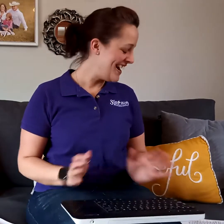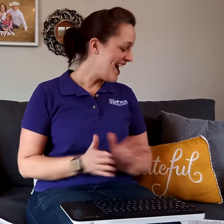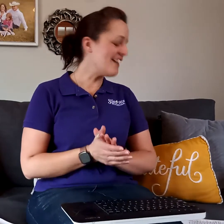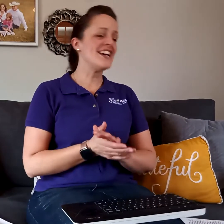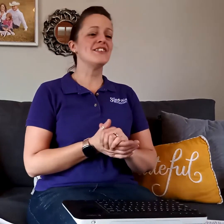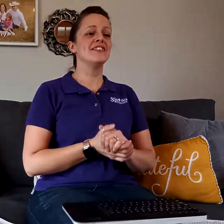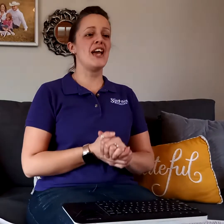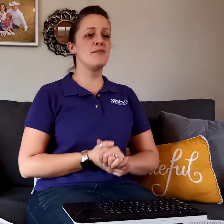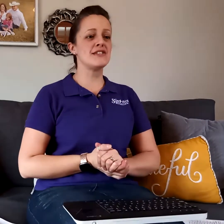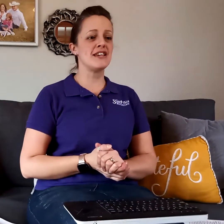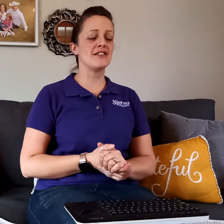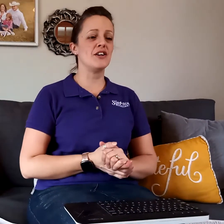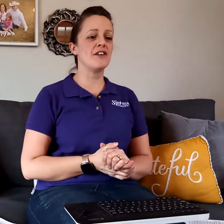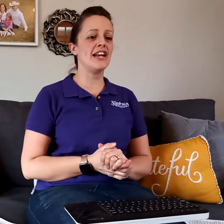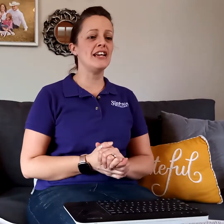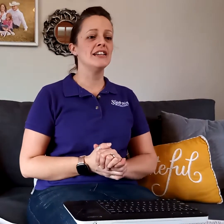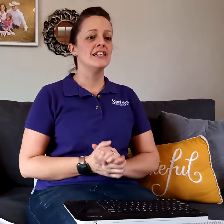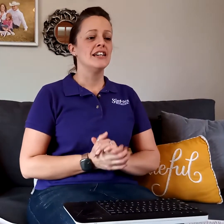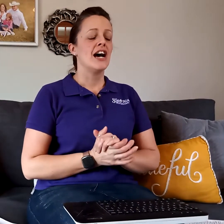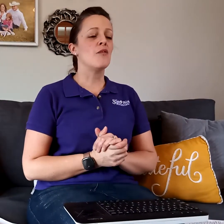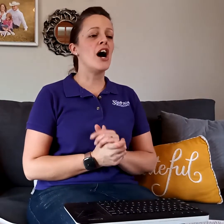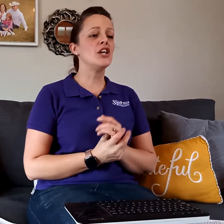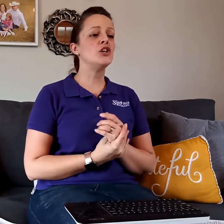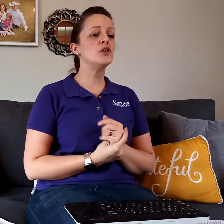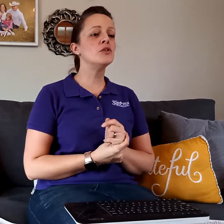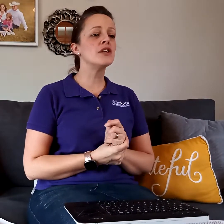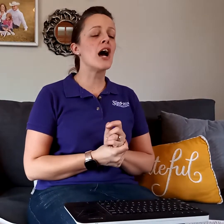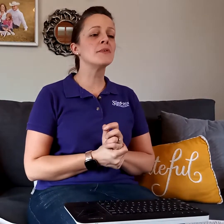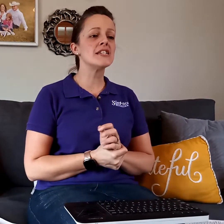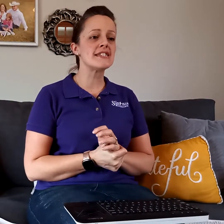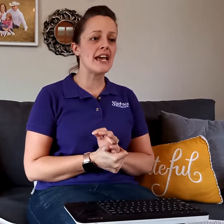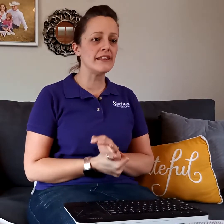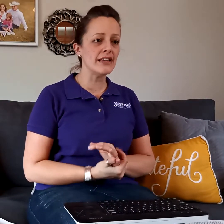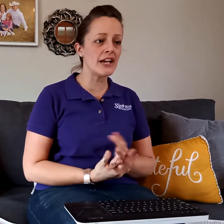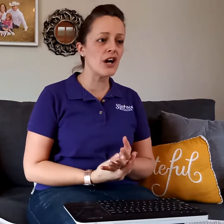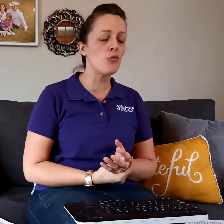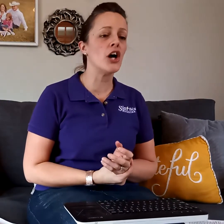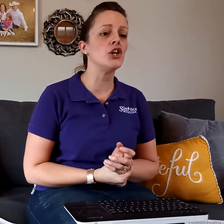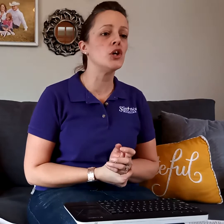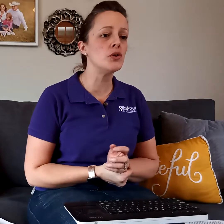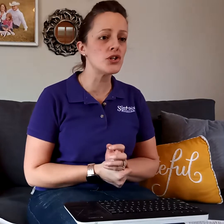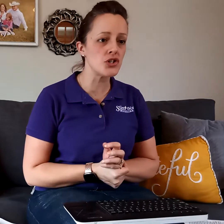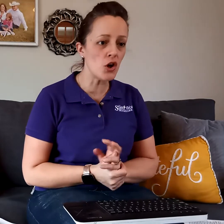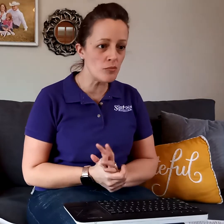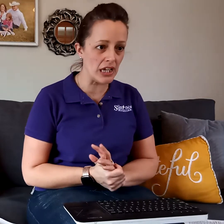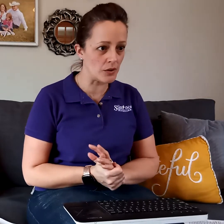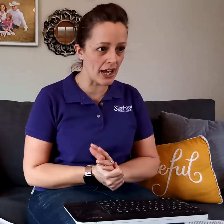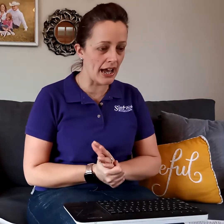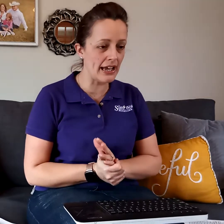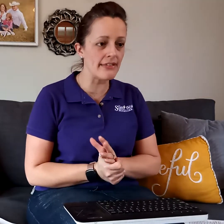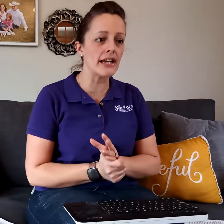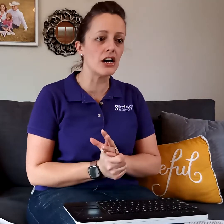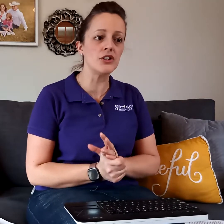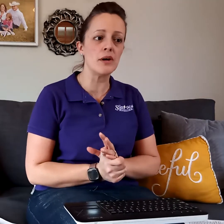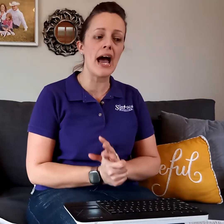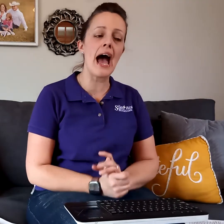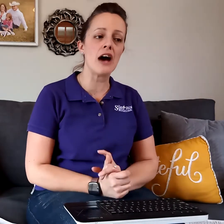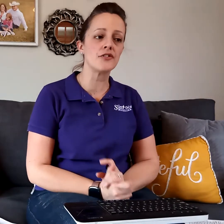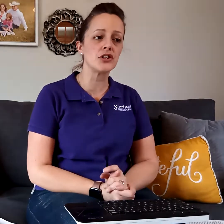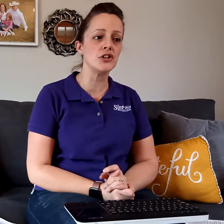right, ABCs, are you ready? I'm going to say the letter. I want you to show me, okay? And then I'll do it after you guys